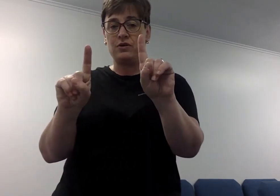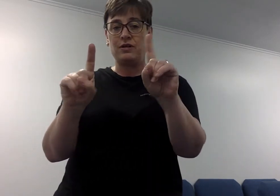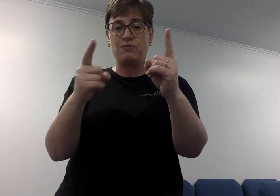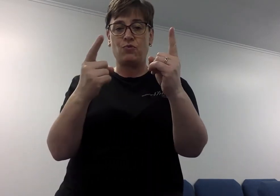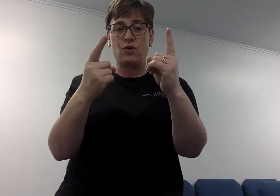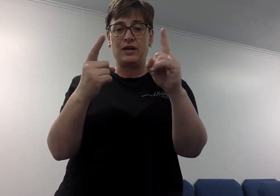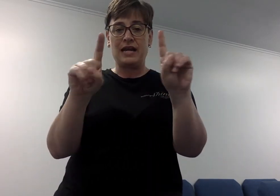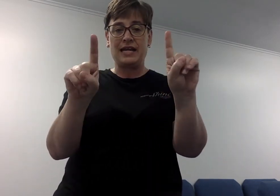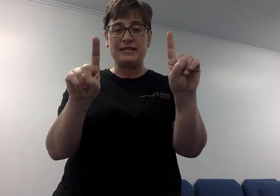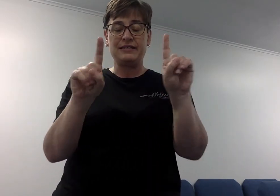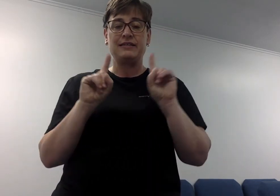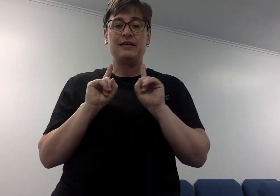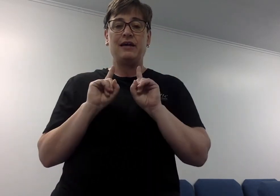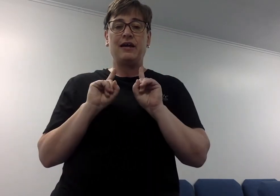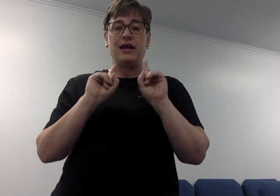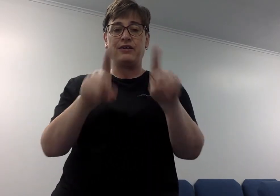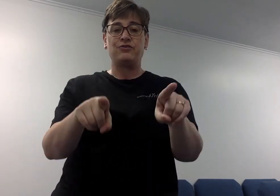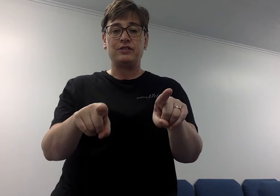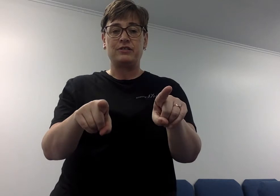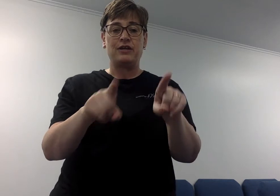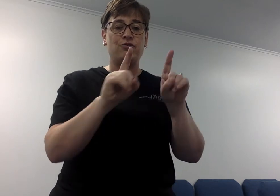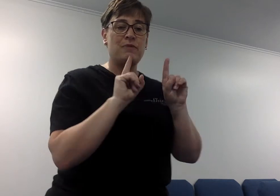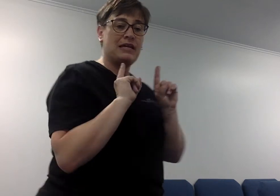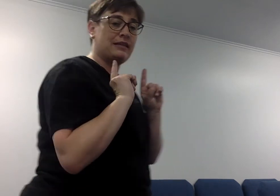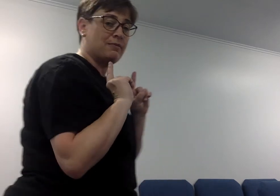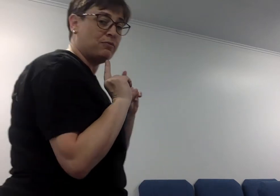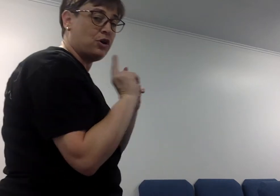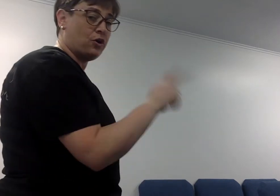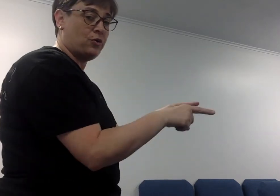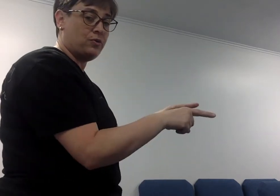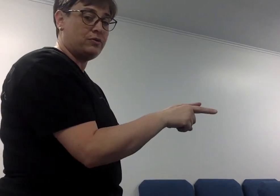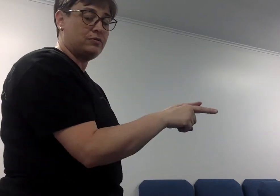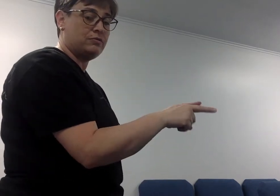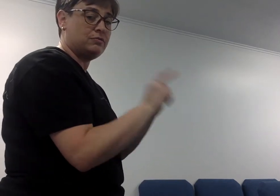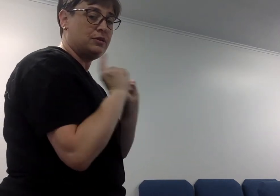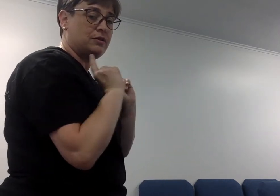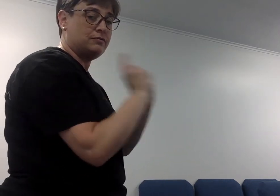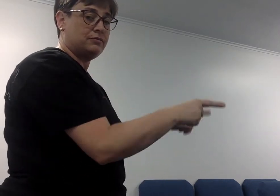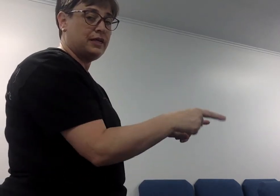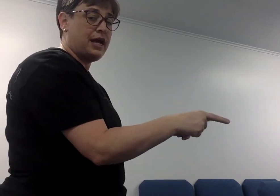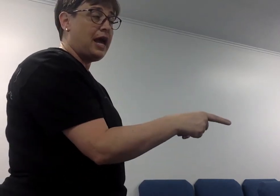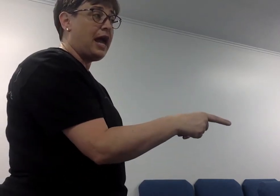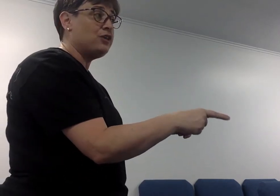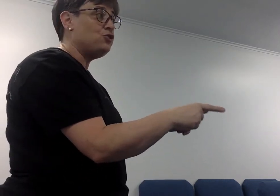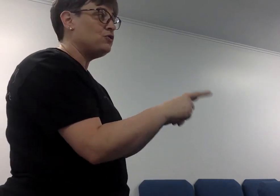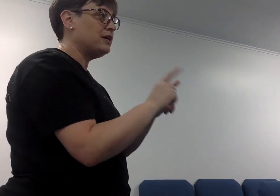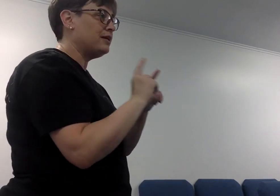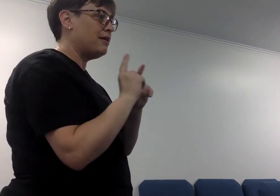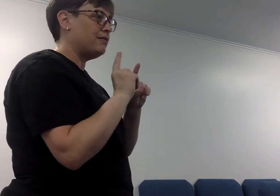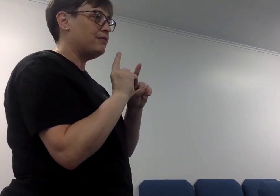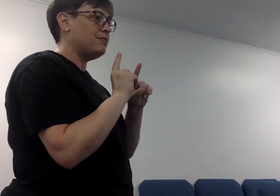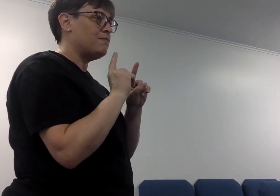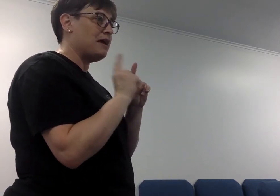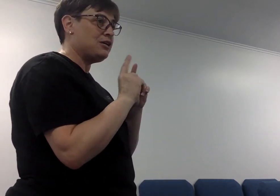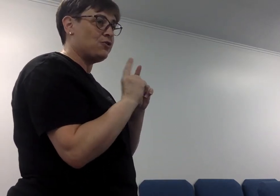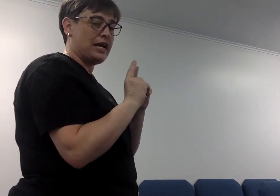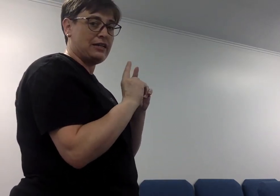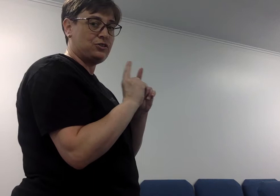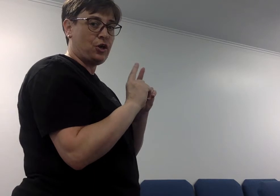number one hands, and you're making them go. And you can make your hands go in